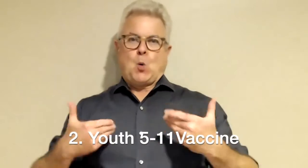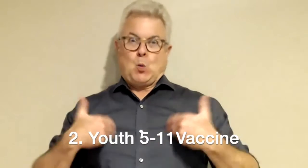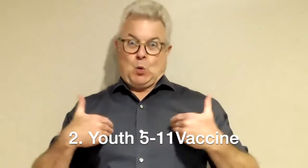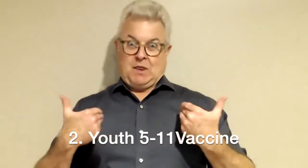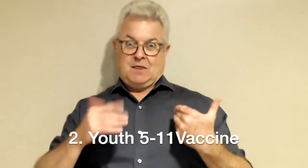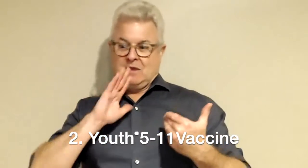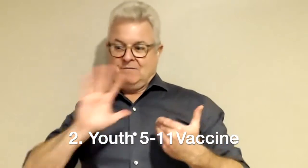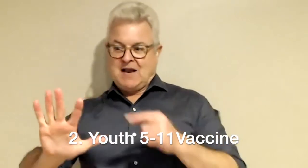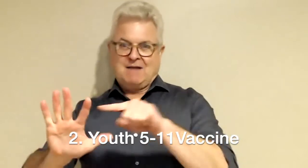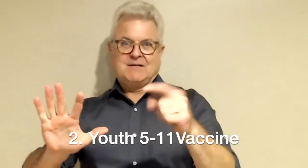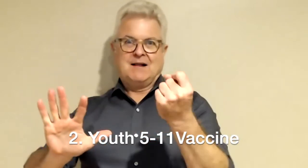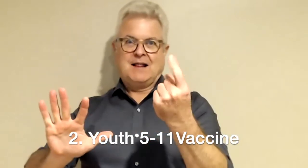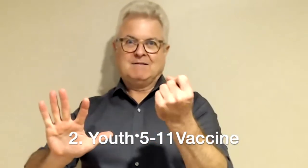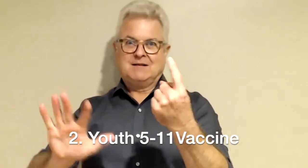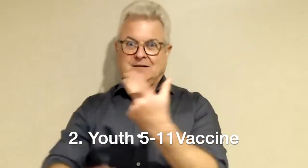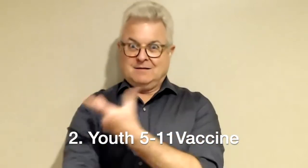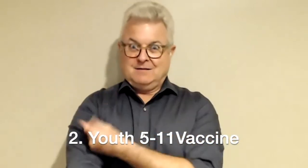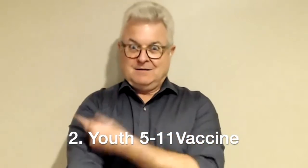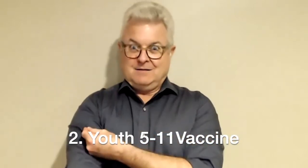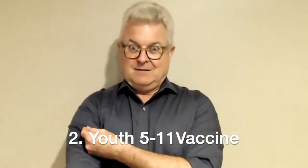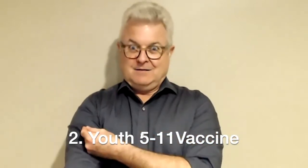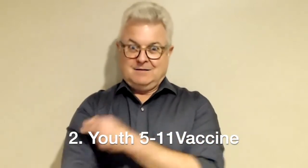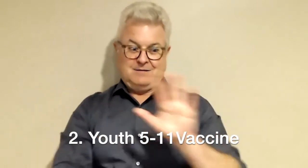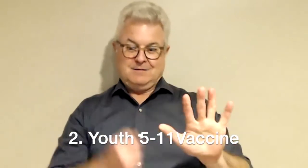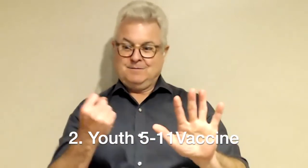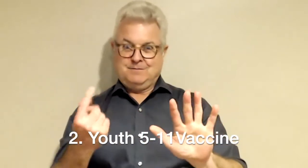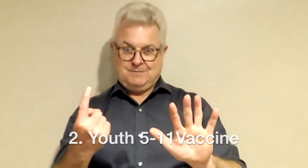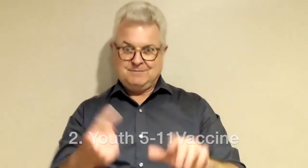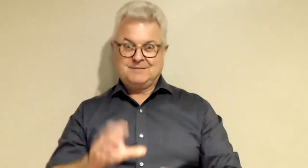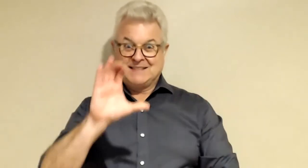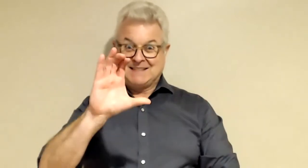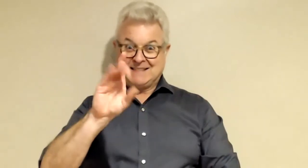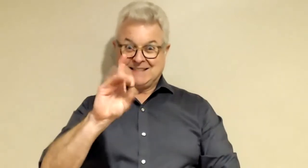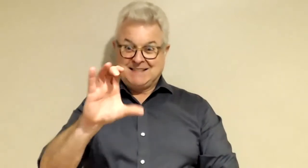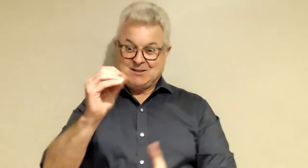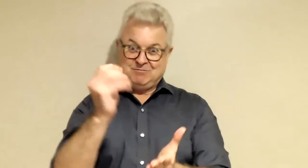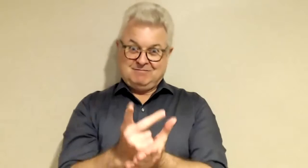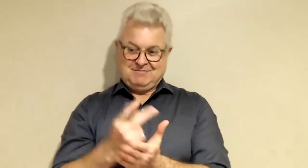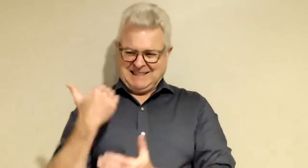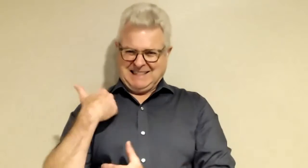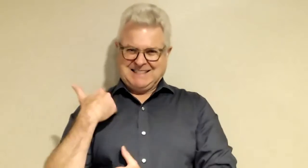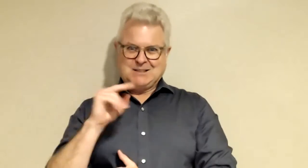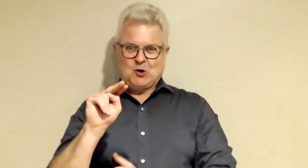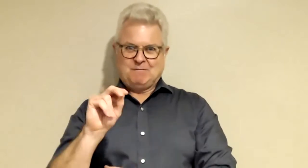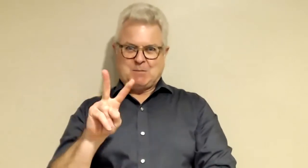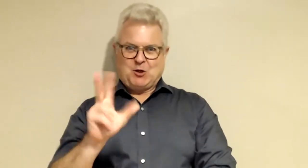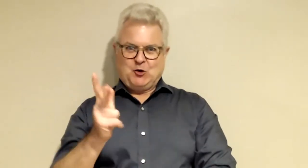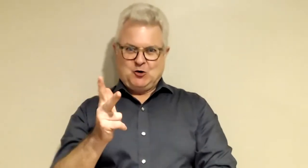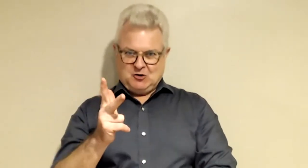The second thing I want to talk about are the vaccines that are available for our youth in Rhode Island from the ages of 5 through 11. The